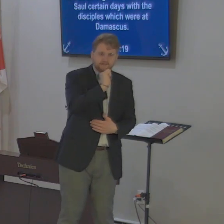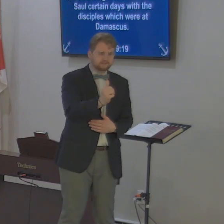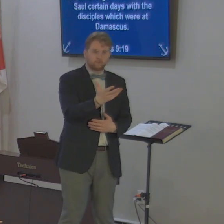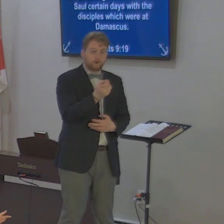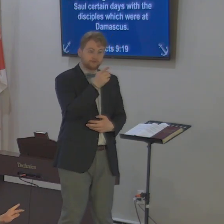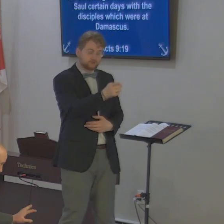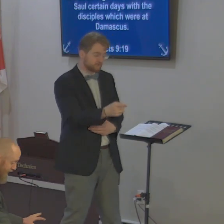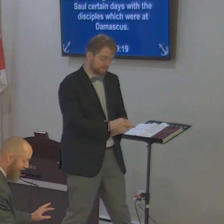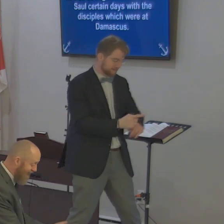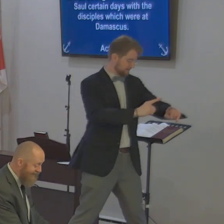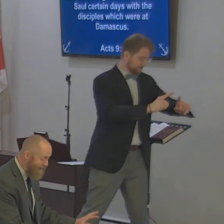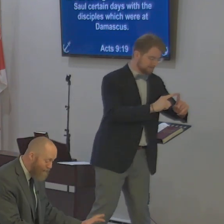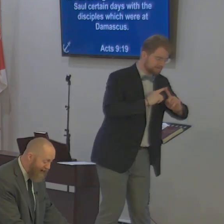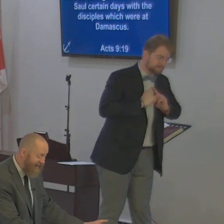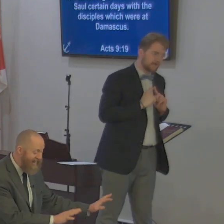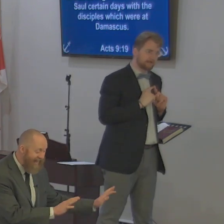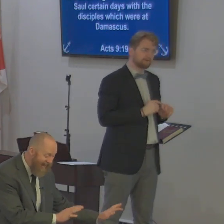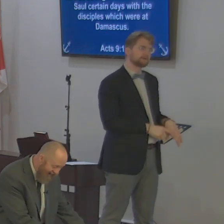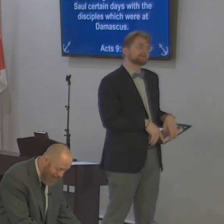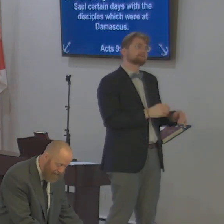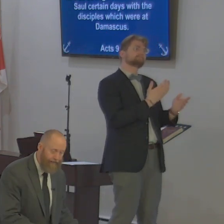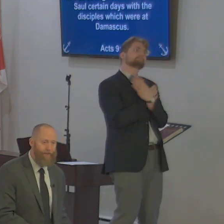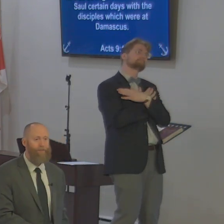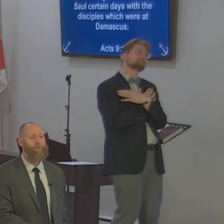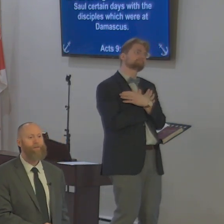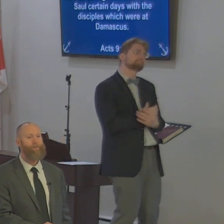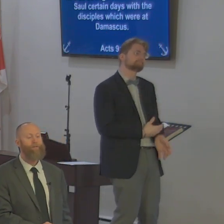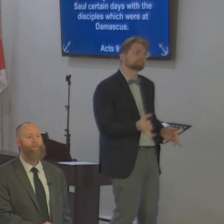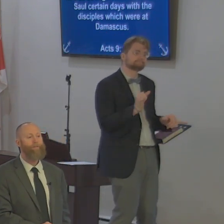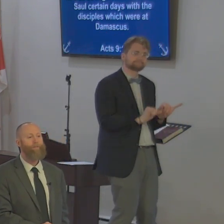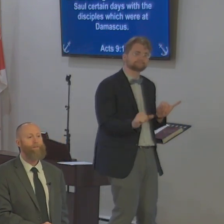to lay by idly.